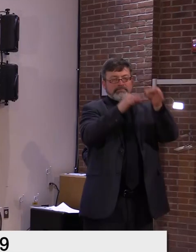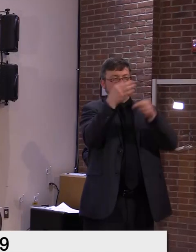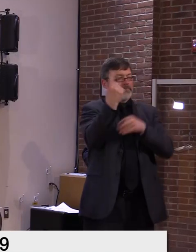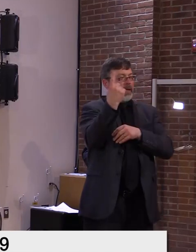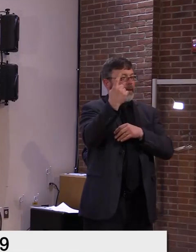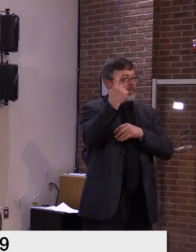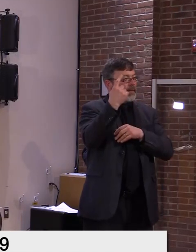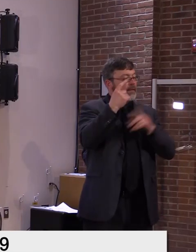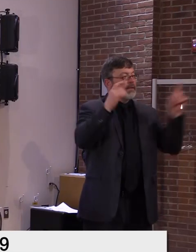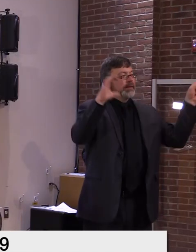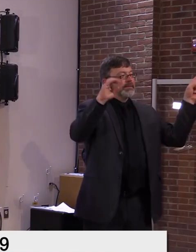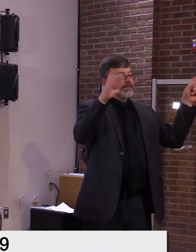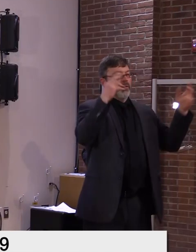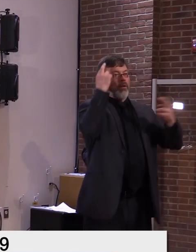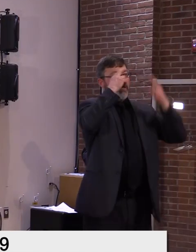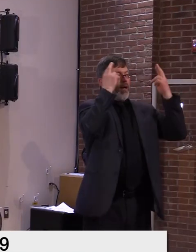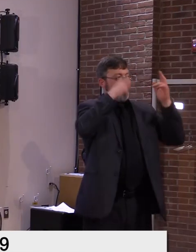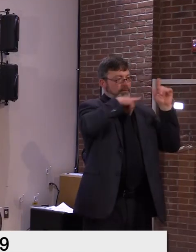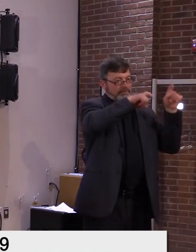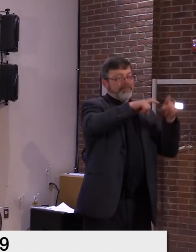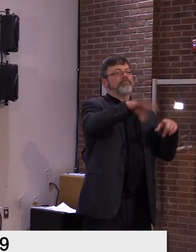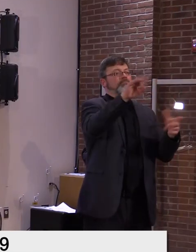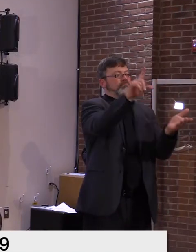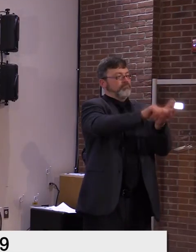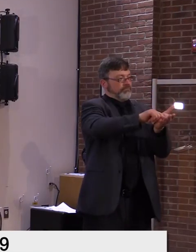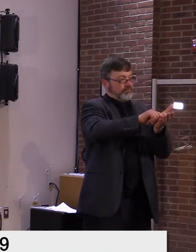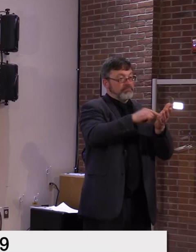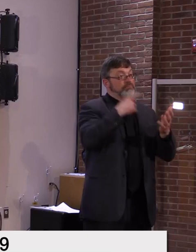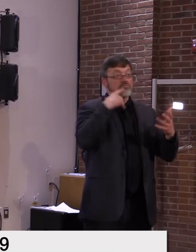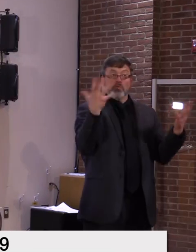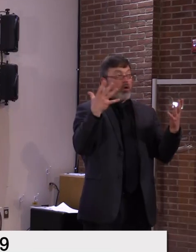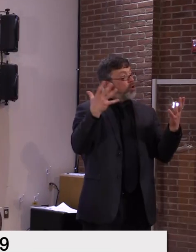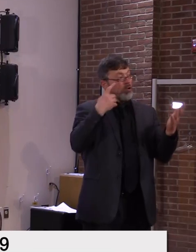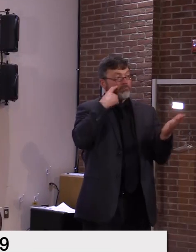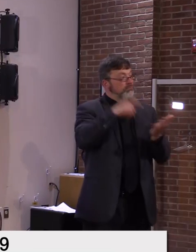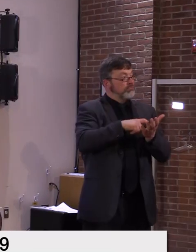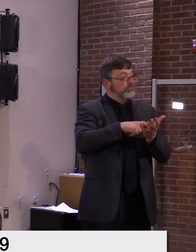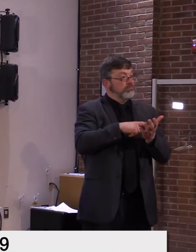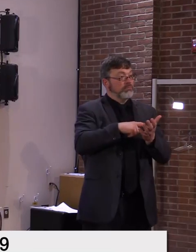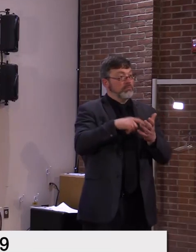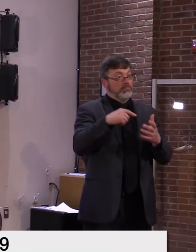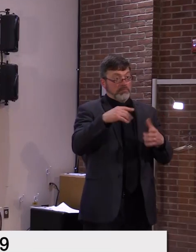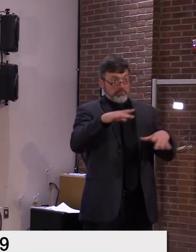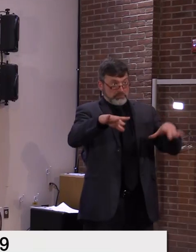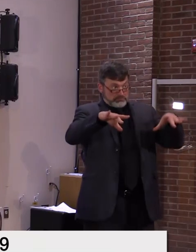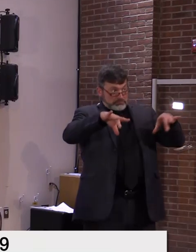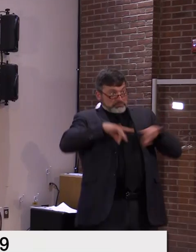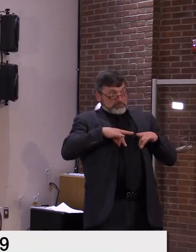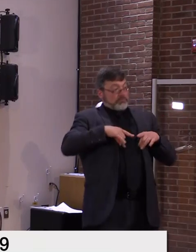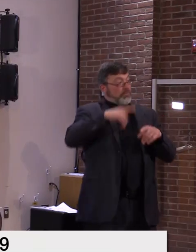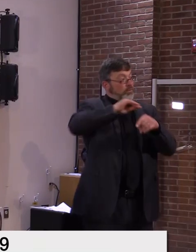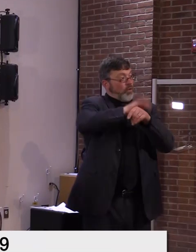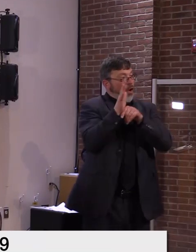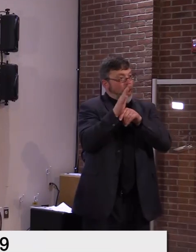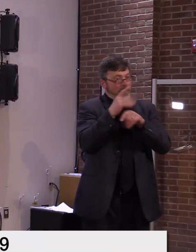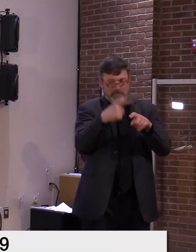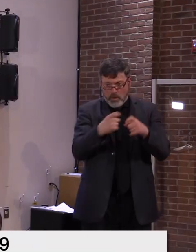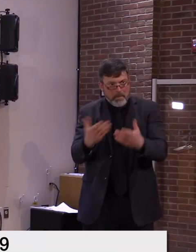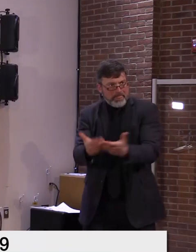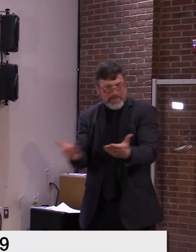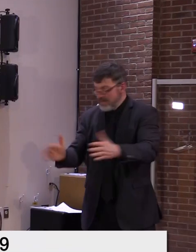are, one, the risk of contracting the virus from surfaces is quite low, possibly as low